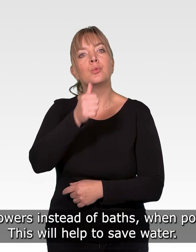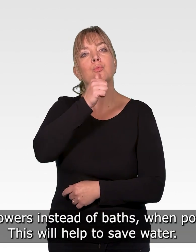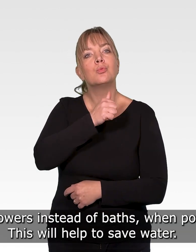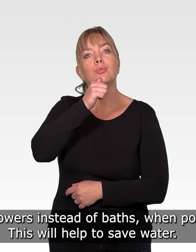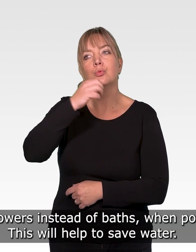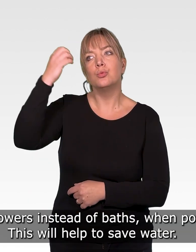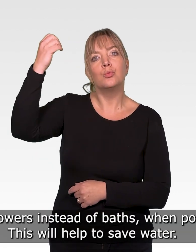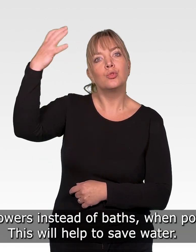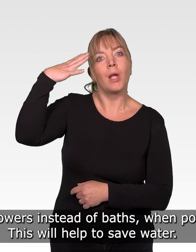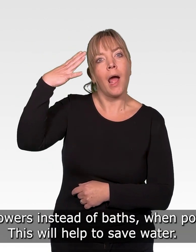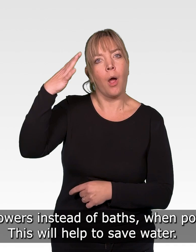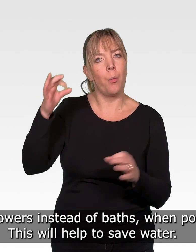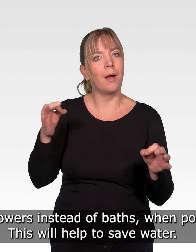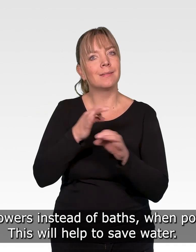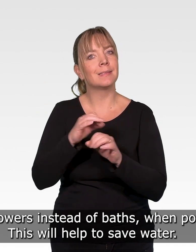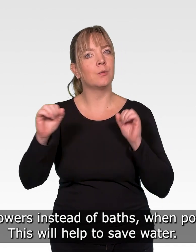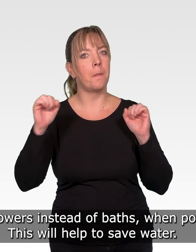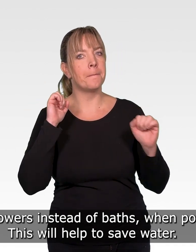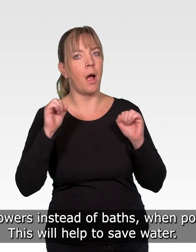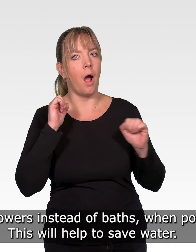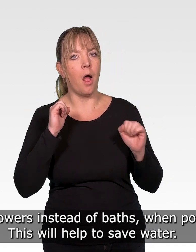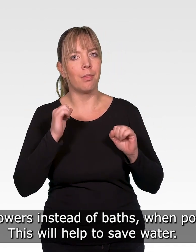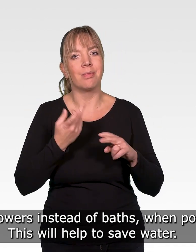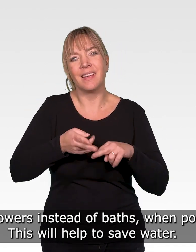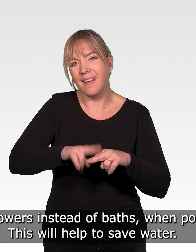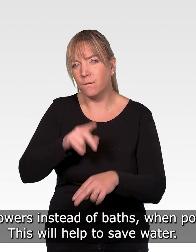Take showers instead of baths, when possible.